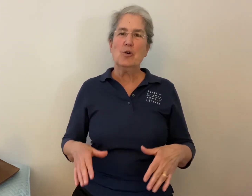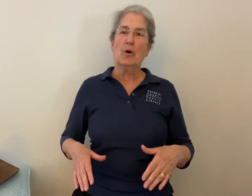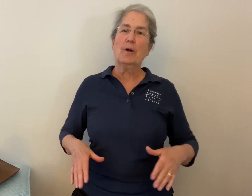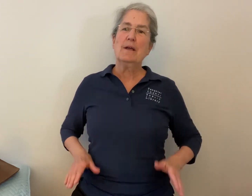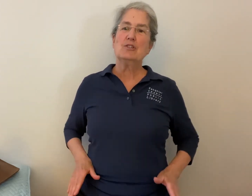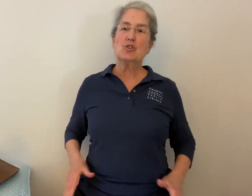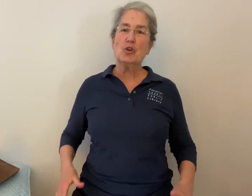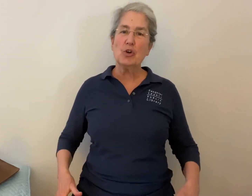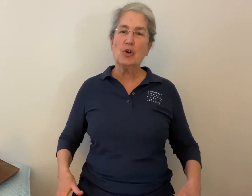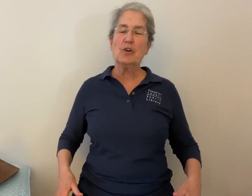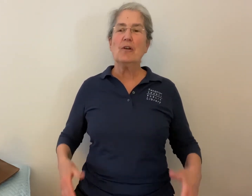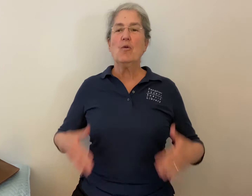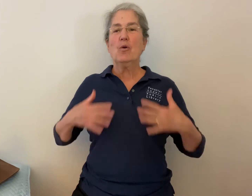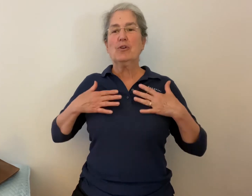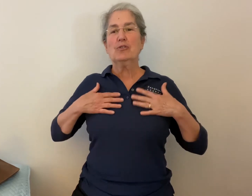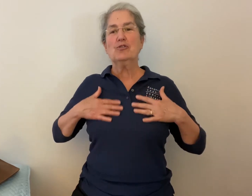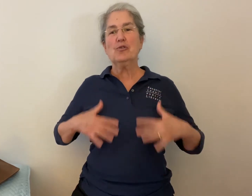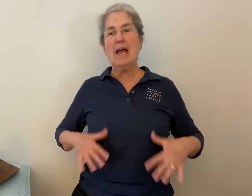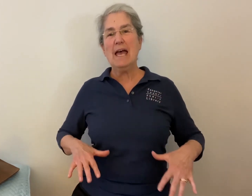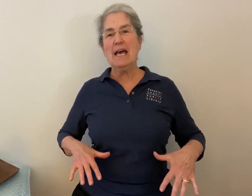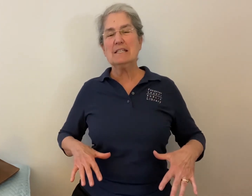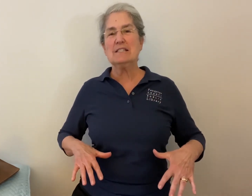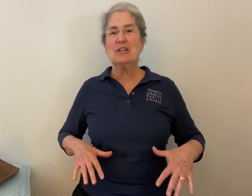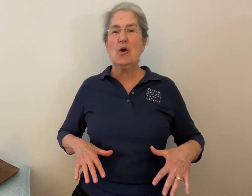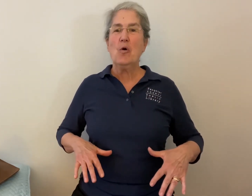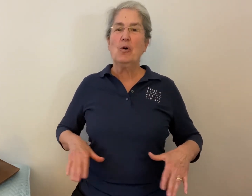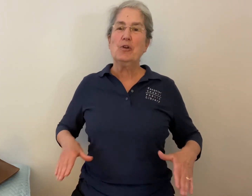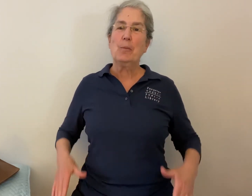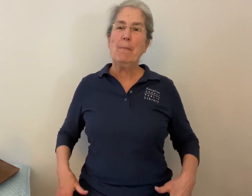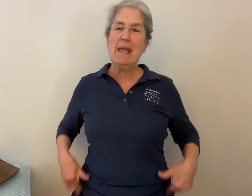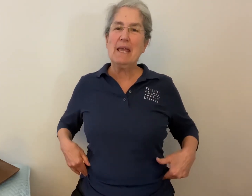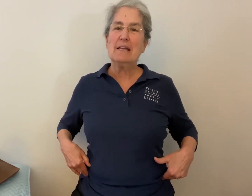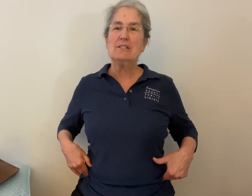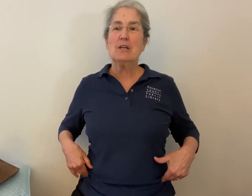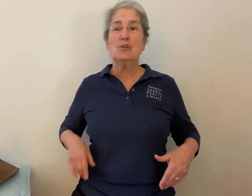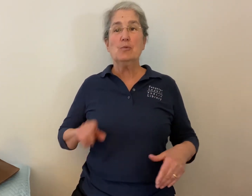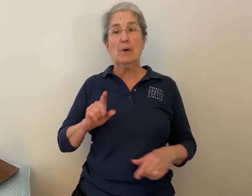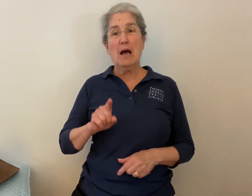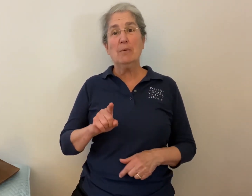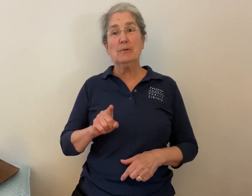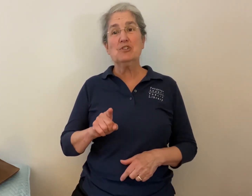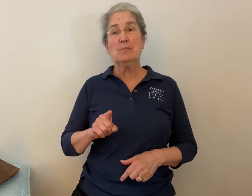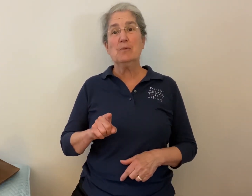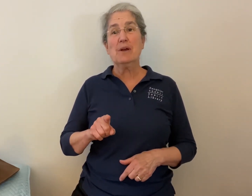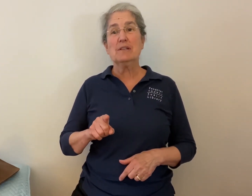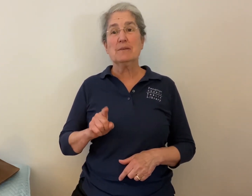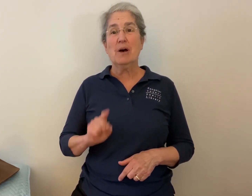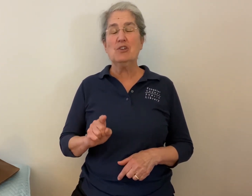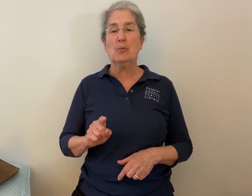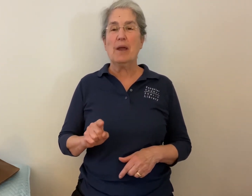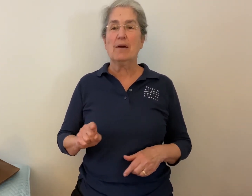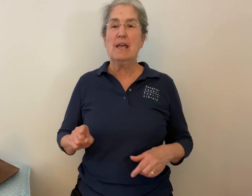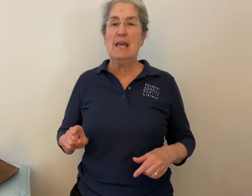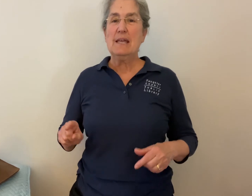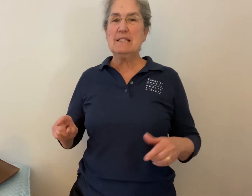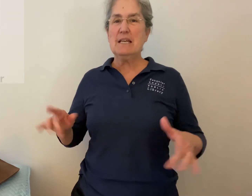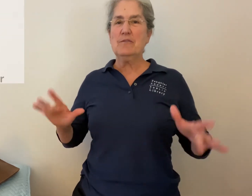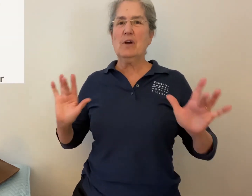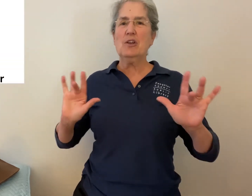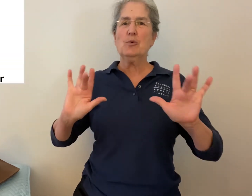your skirt or your dress or your pants, you probably should be wearing some underwear. And the sign for underwear,